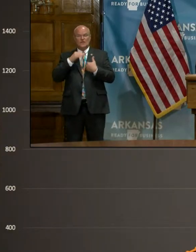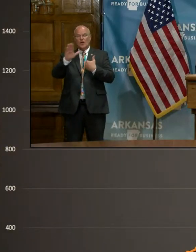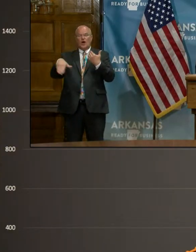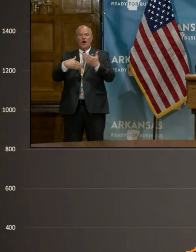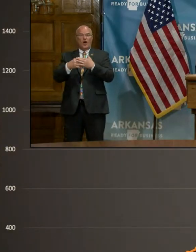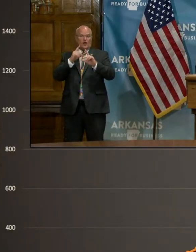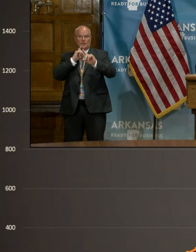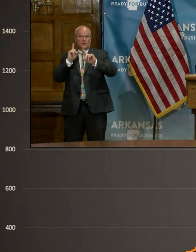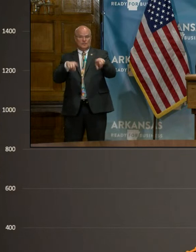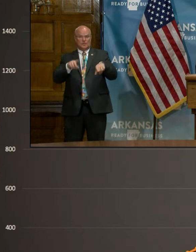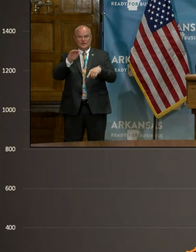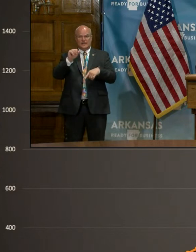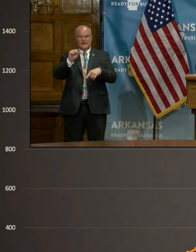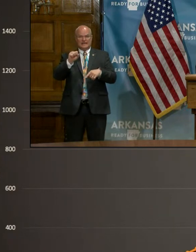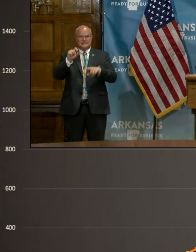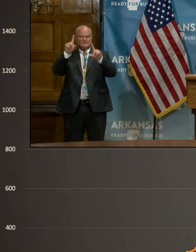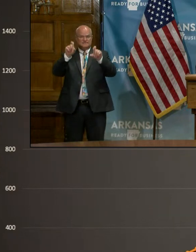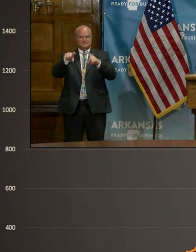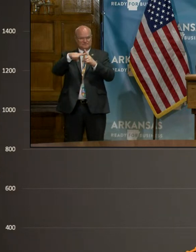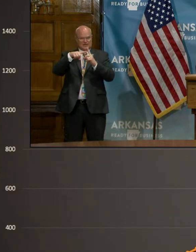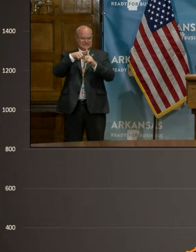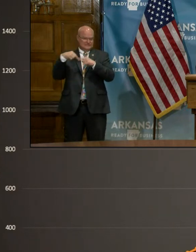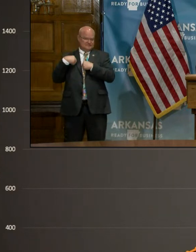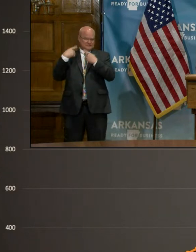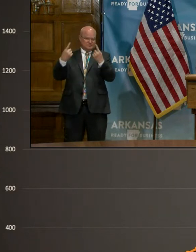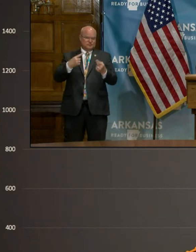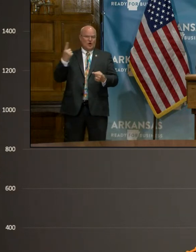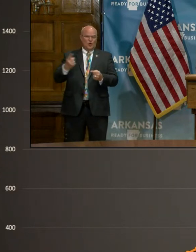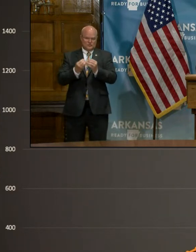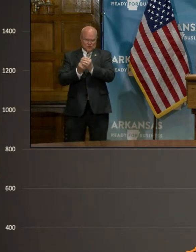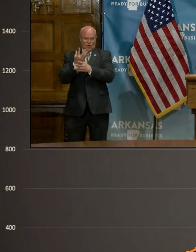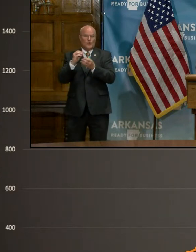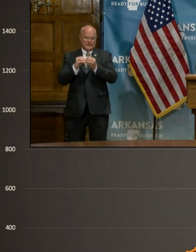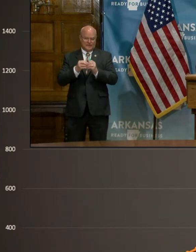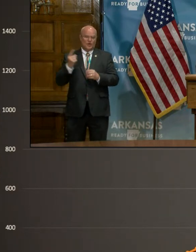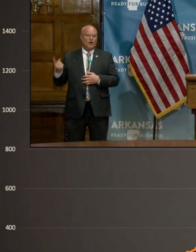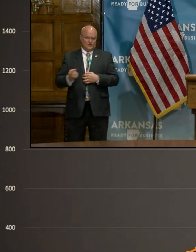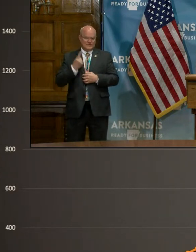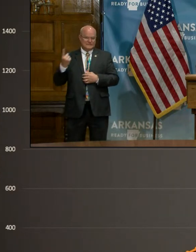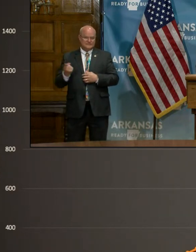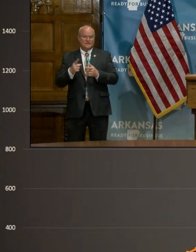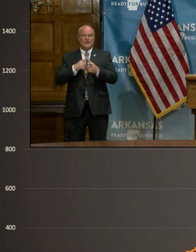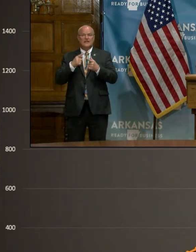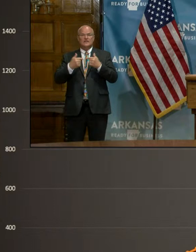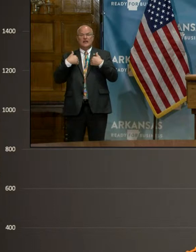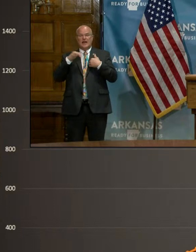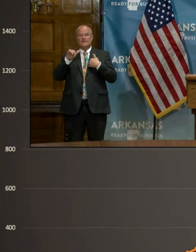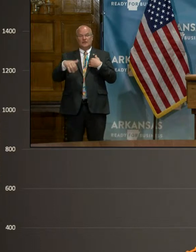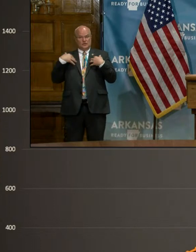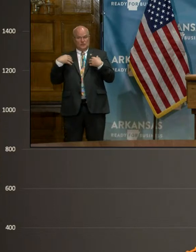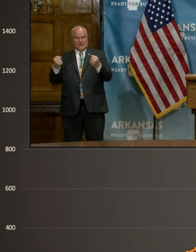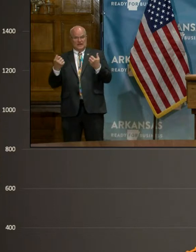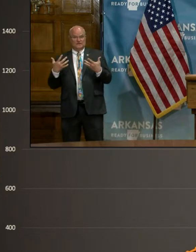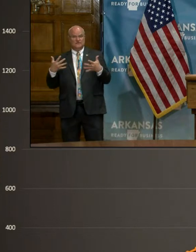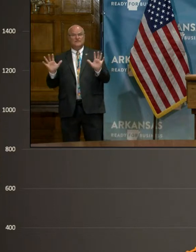of the reported cases that have tested positive, which is always a growing number, and then you have those that have